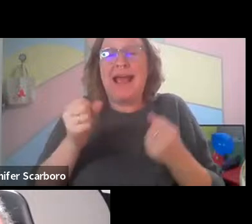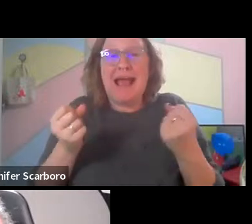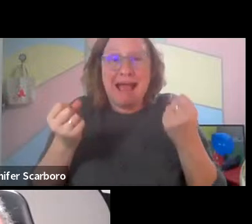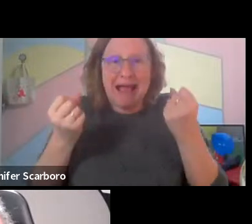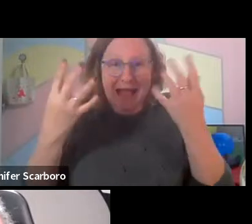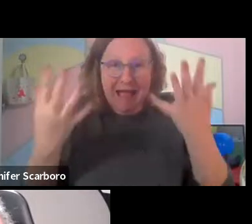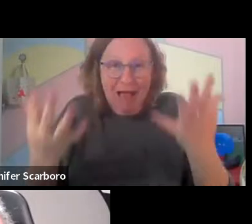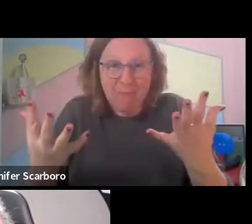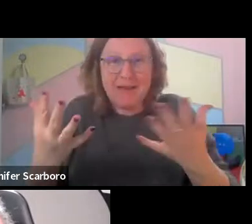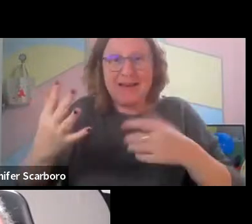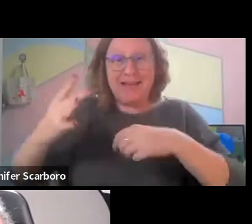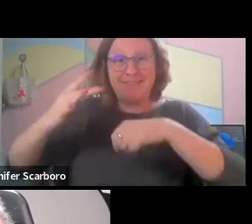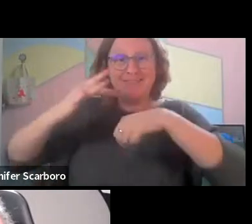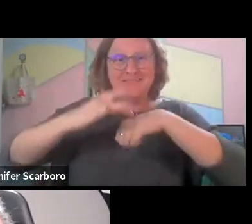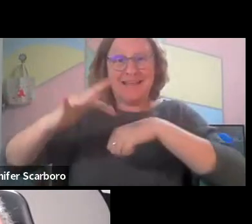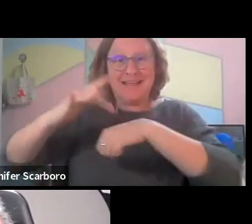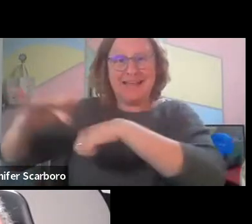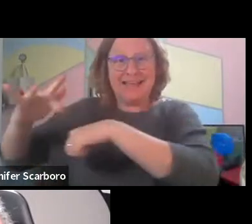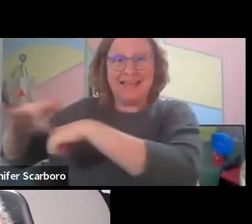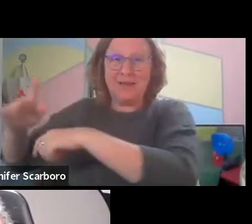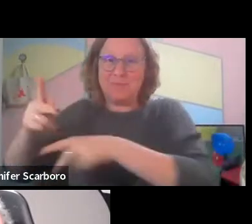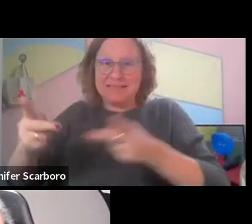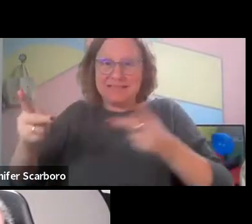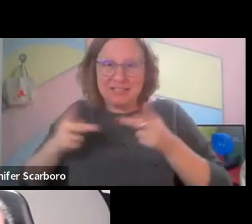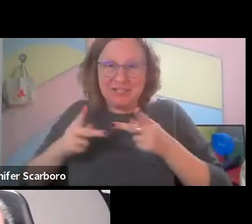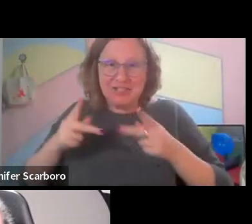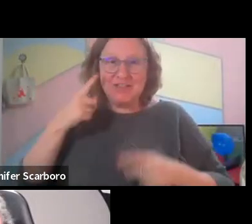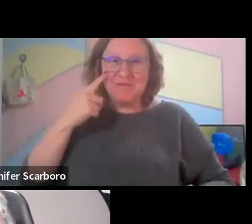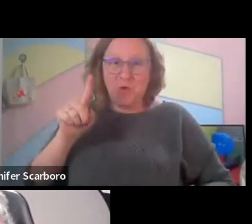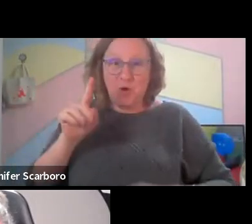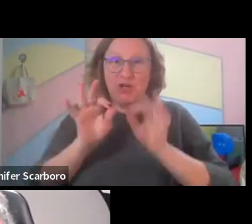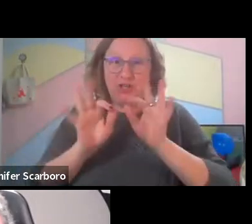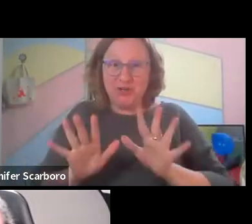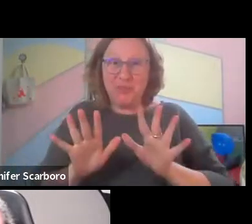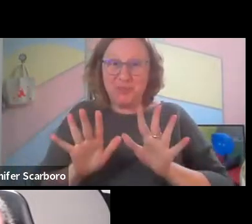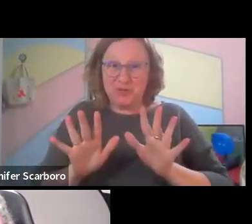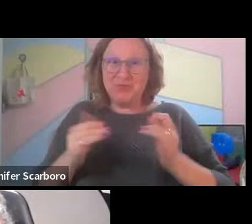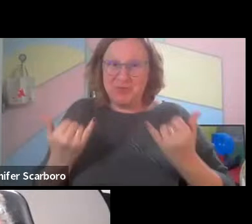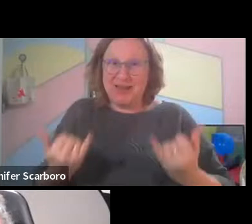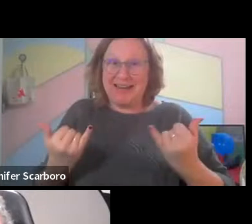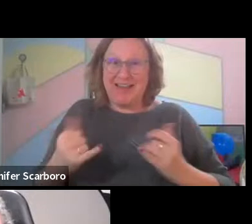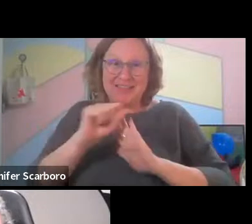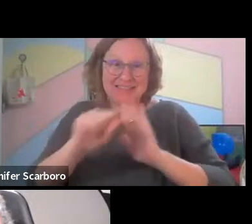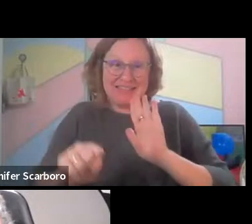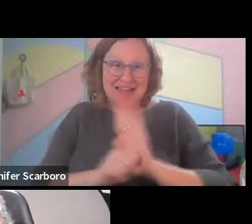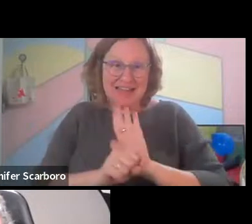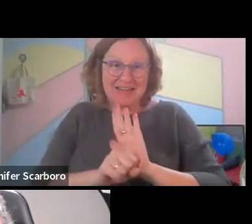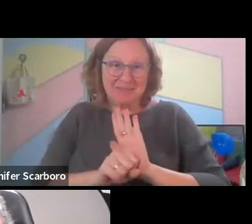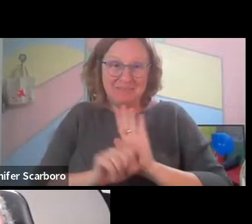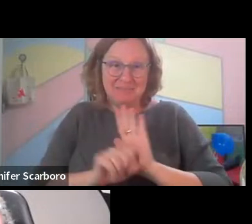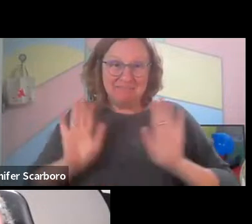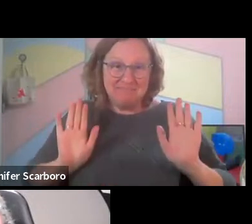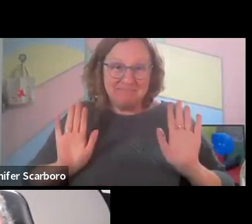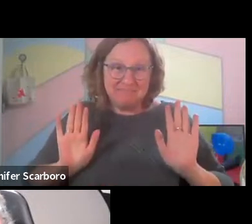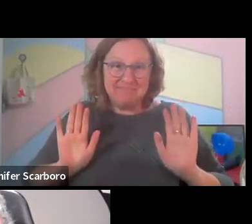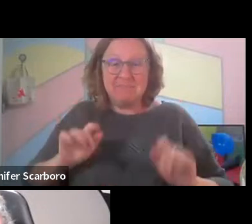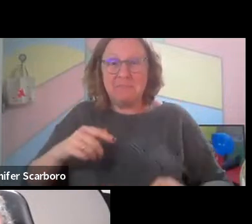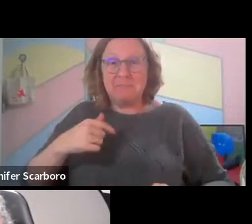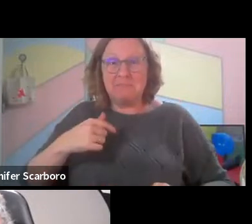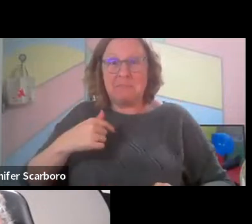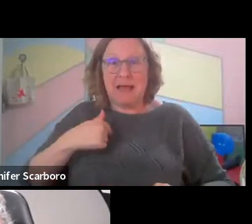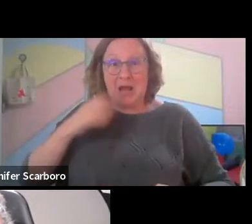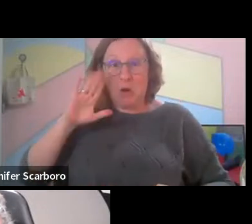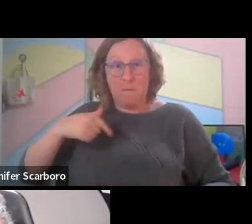If you wouldn't mind, I'd like to add something as well. How many available positions for interpreters are there right now